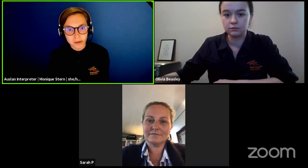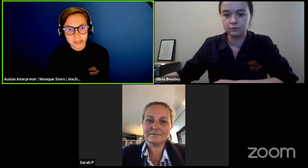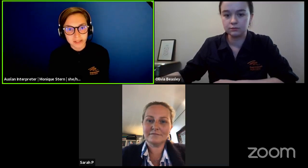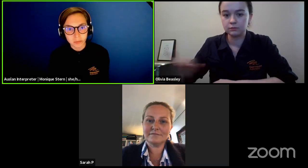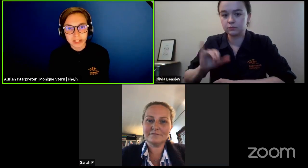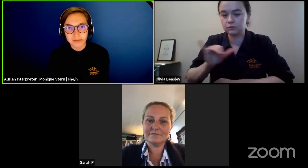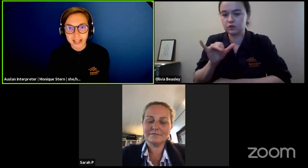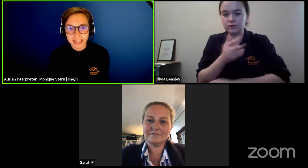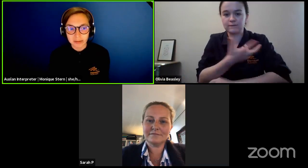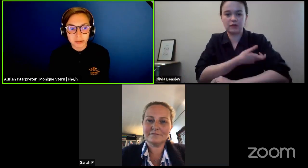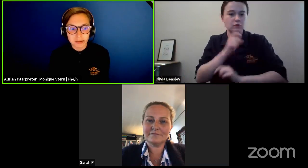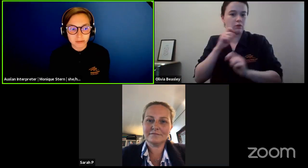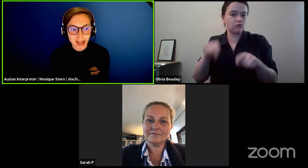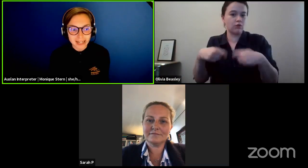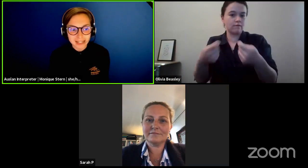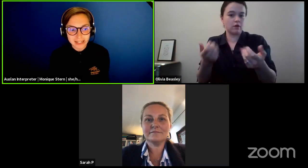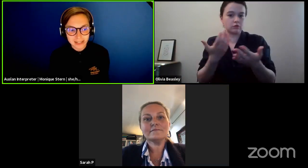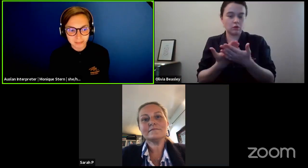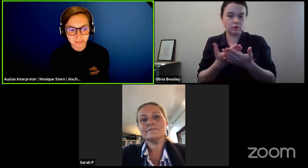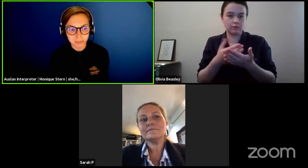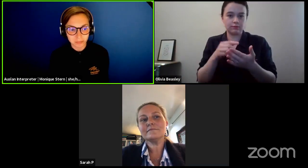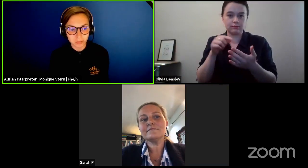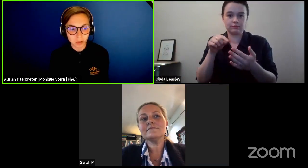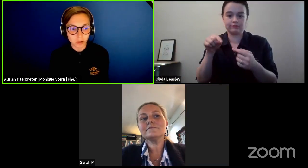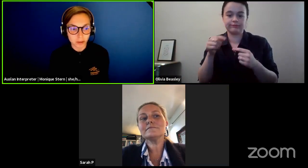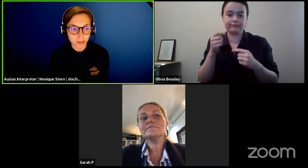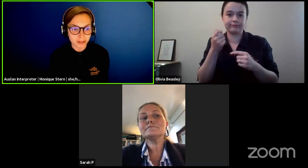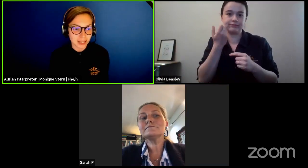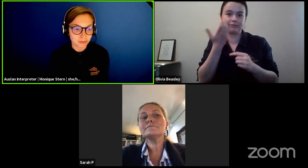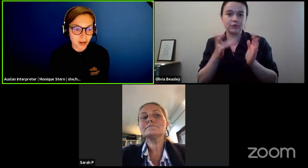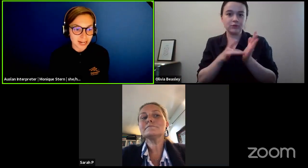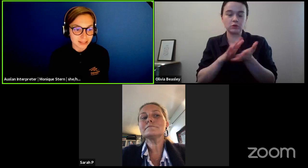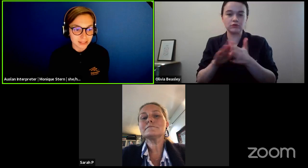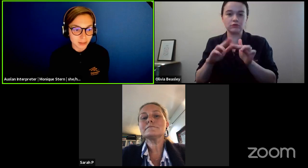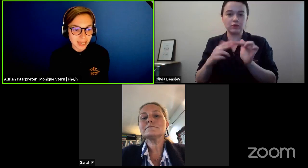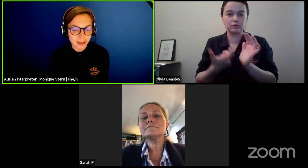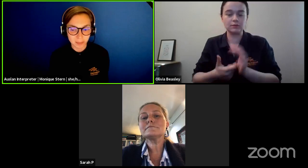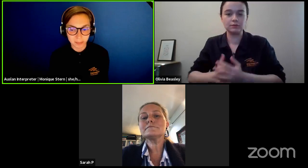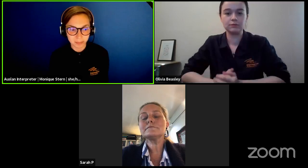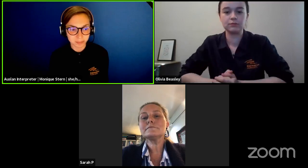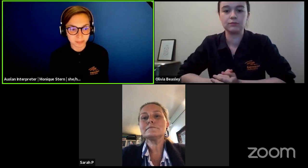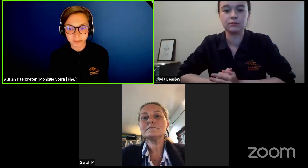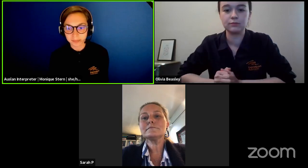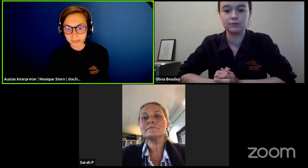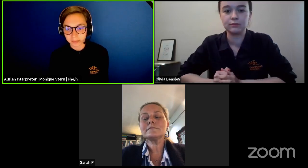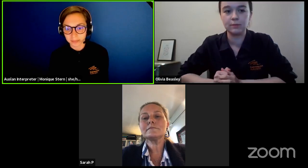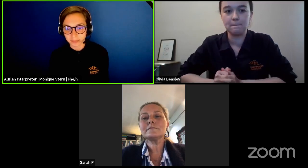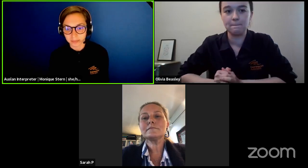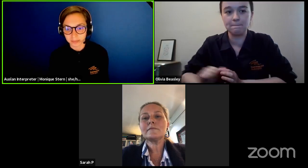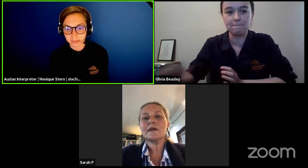inform the viewers which vaccine will be provided on the Thursday and Friday this week?